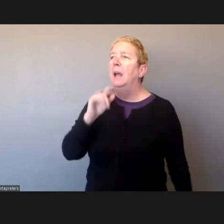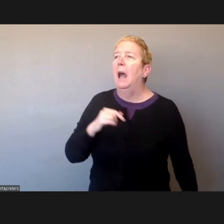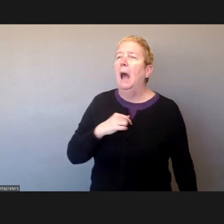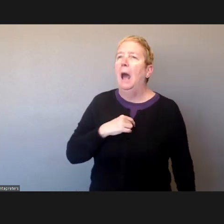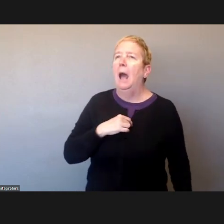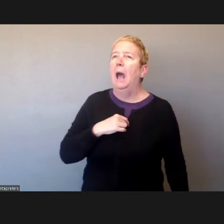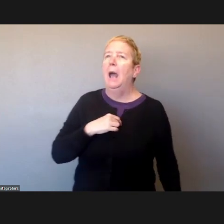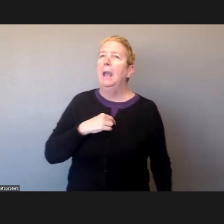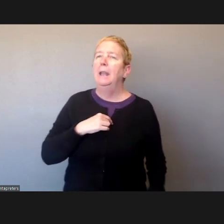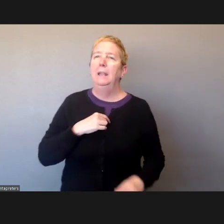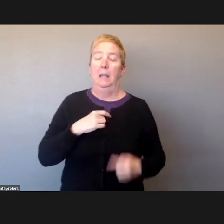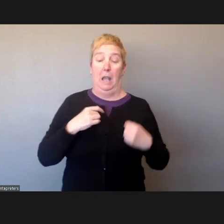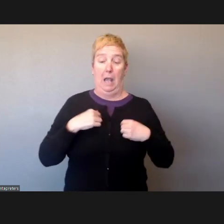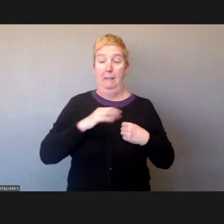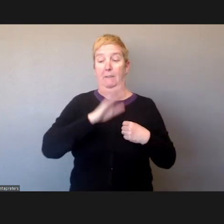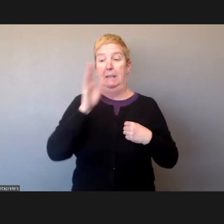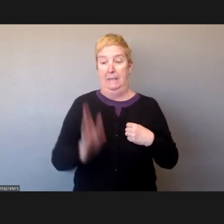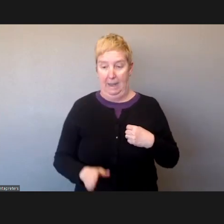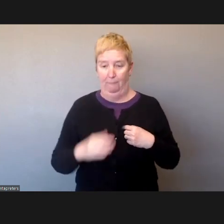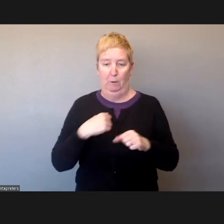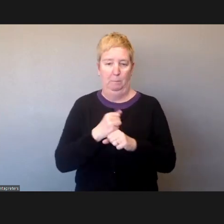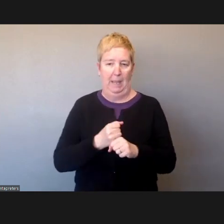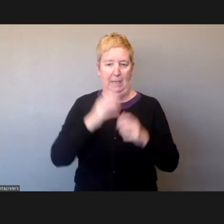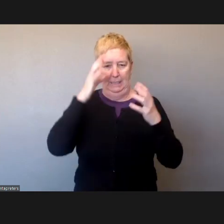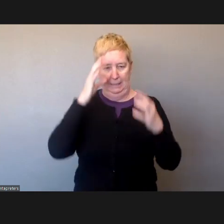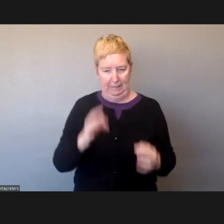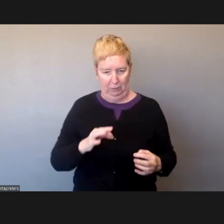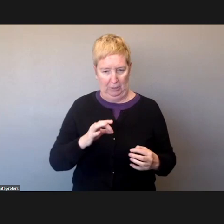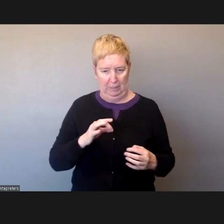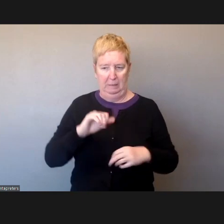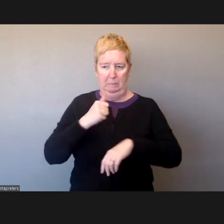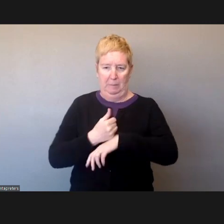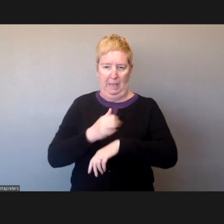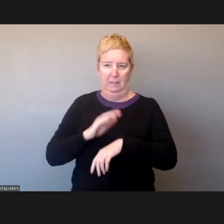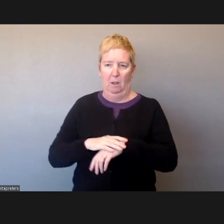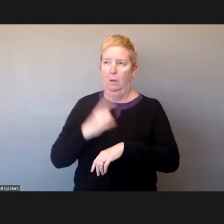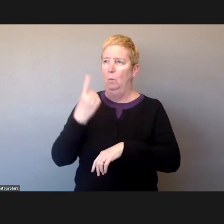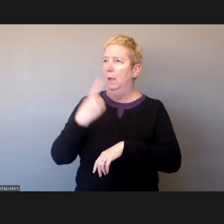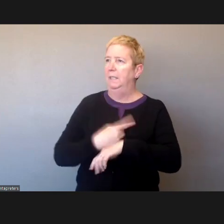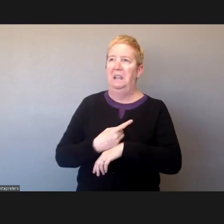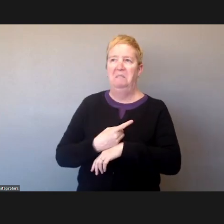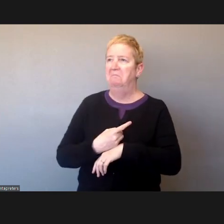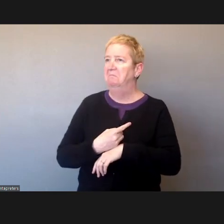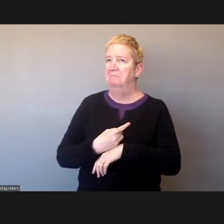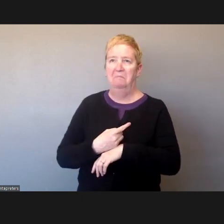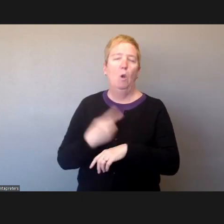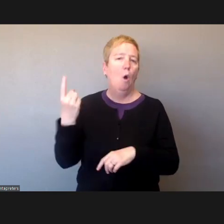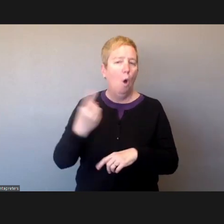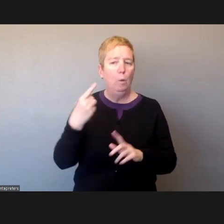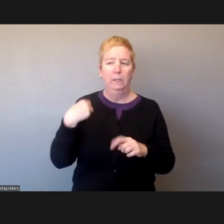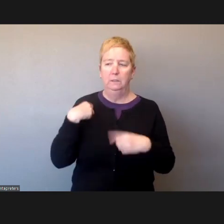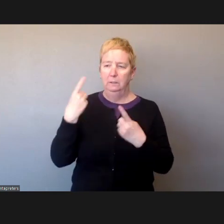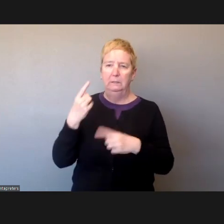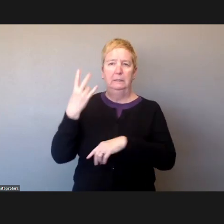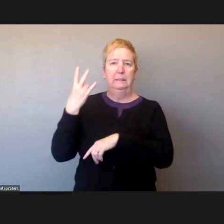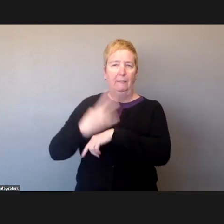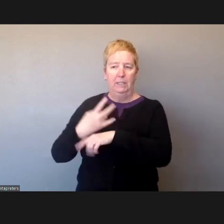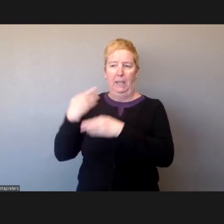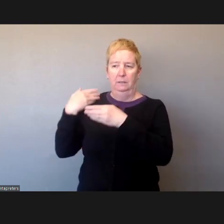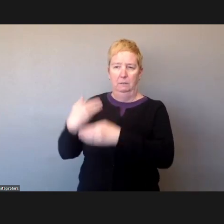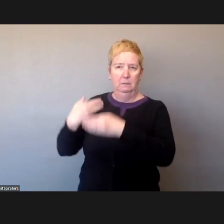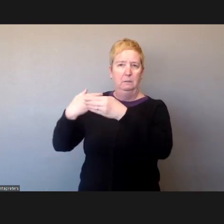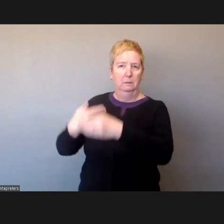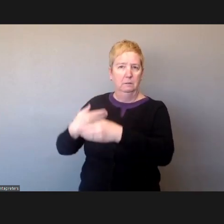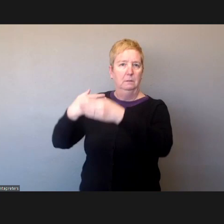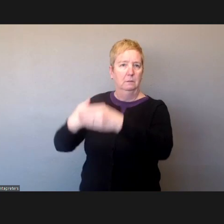single decision I made in 2 years based on 1 day's worth of data. And that's why you've been seeing rolling 7-day averages and, you know,